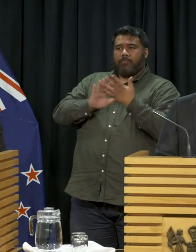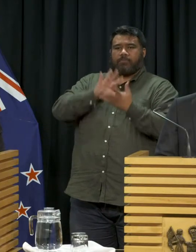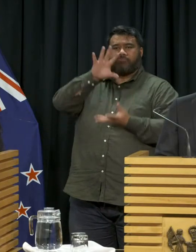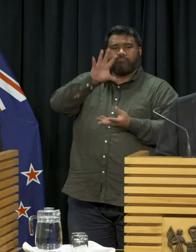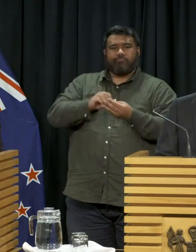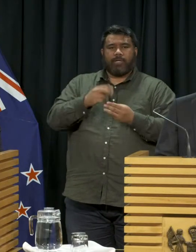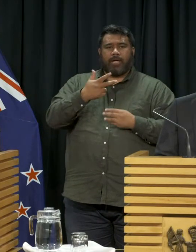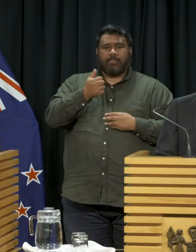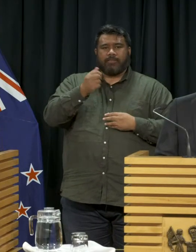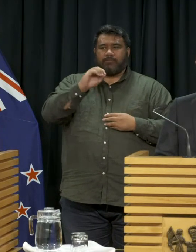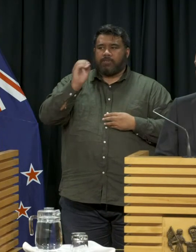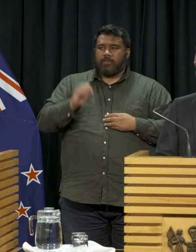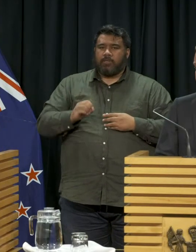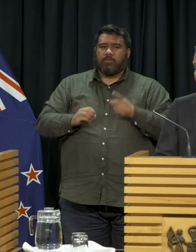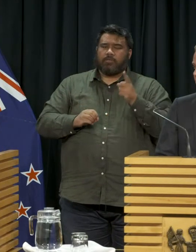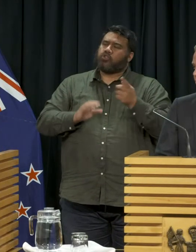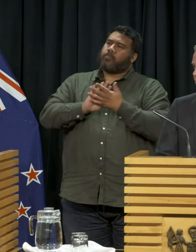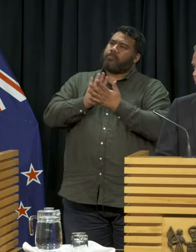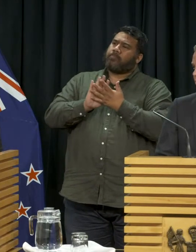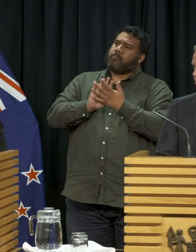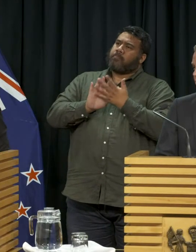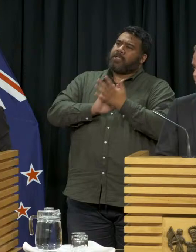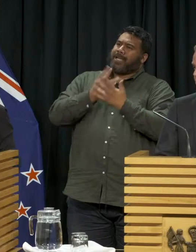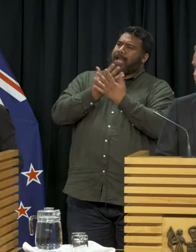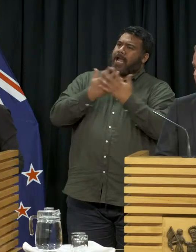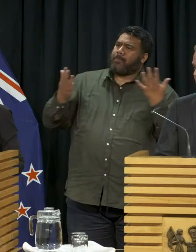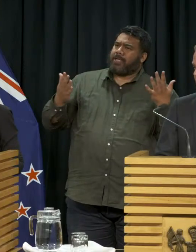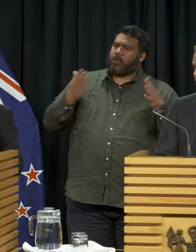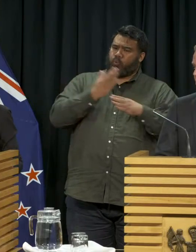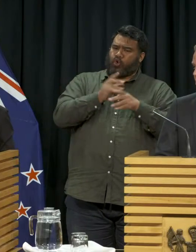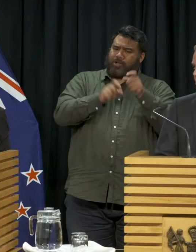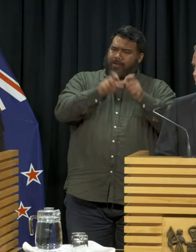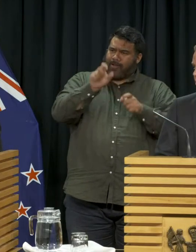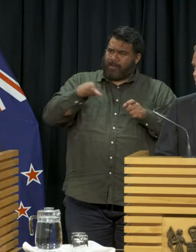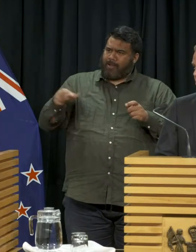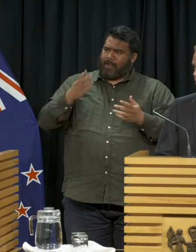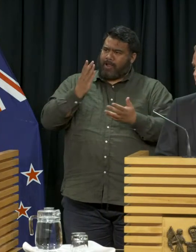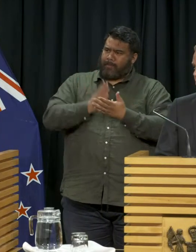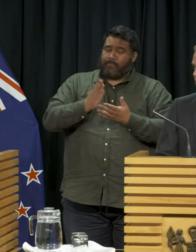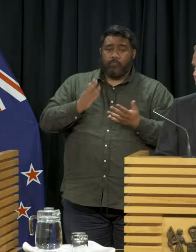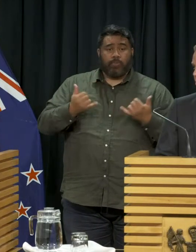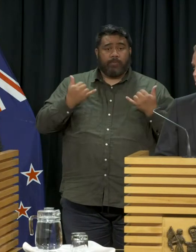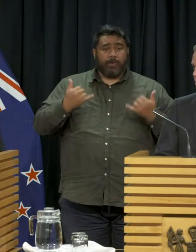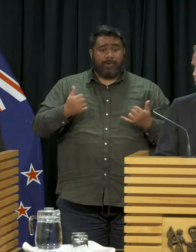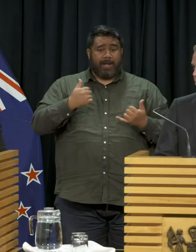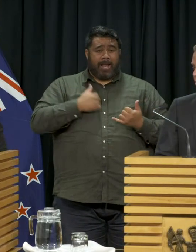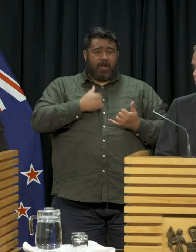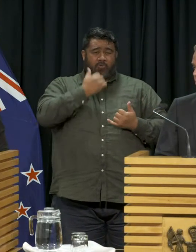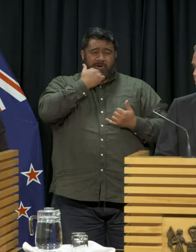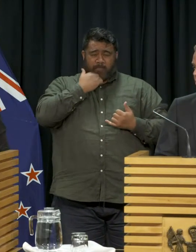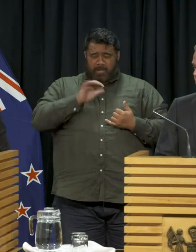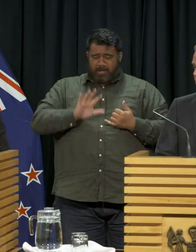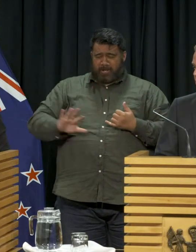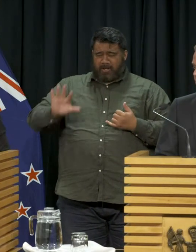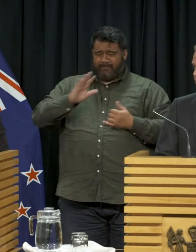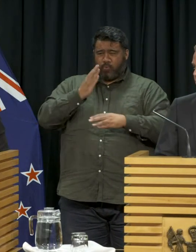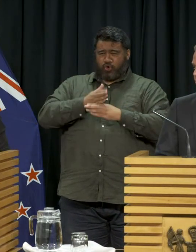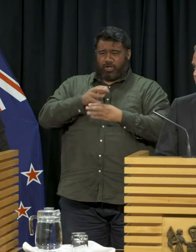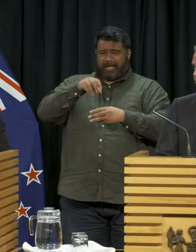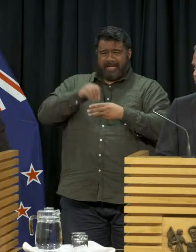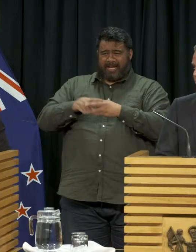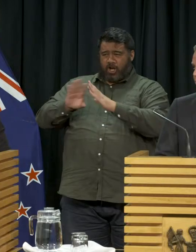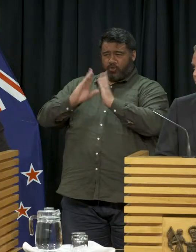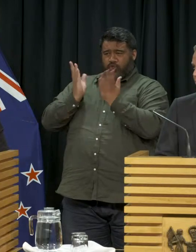many are there? So of the total figure that we're working at as of today, working in our managed isolation facilities, we've